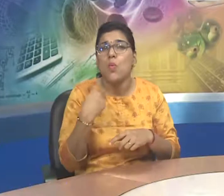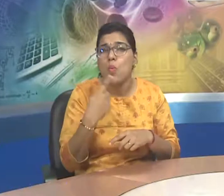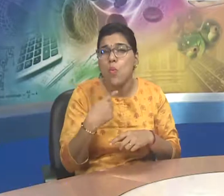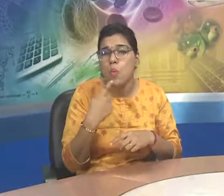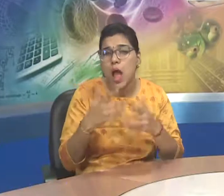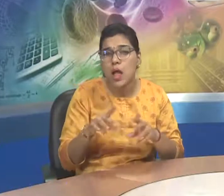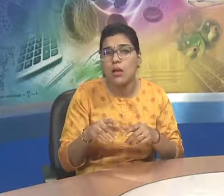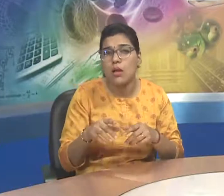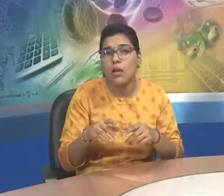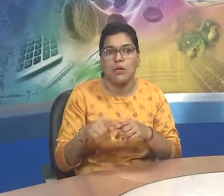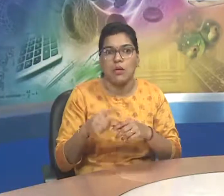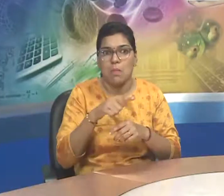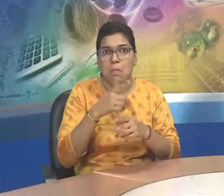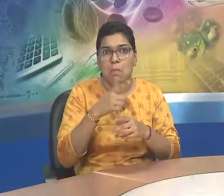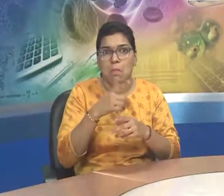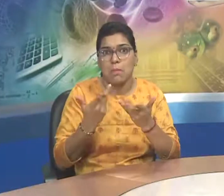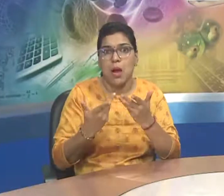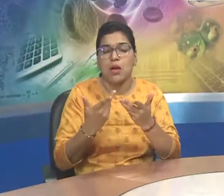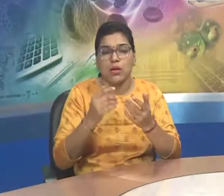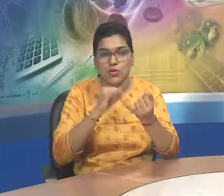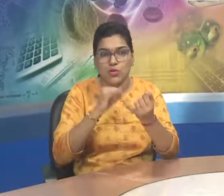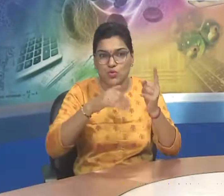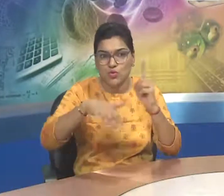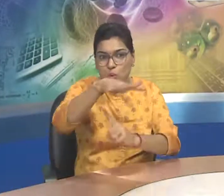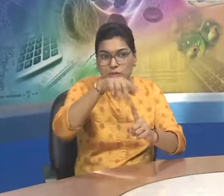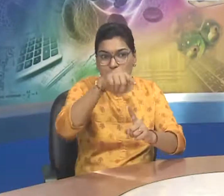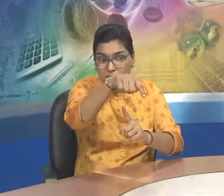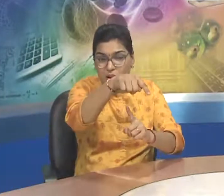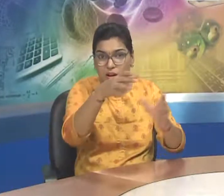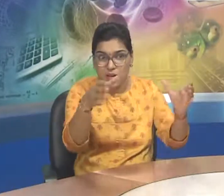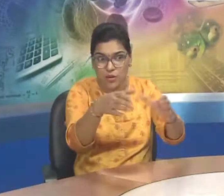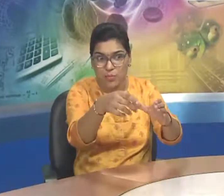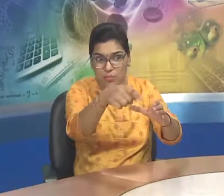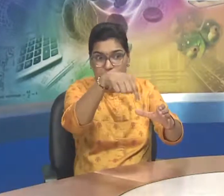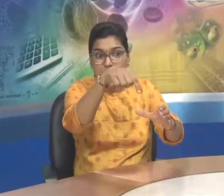states that the impact of disease